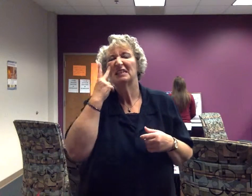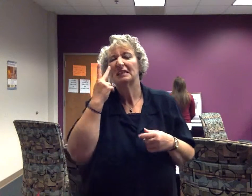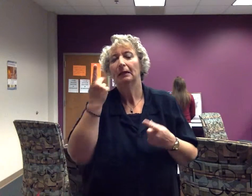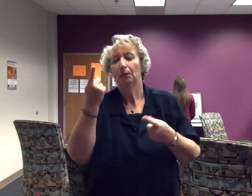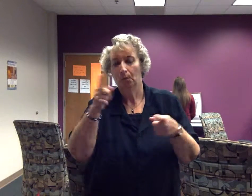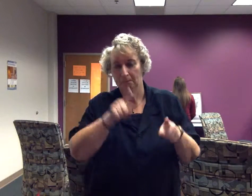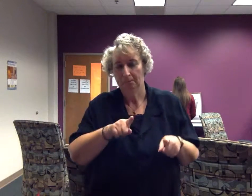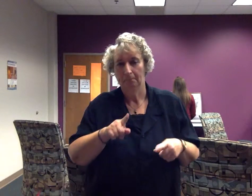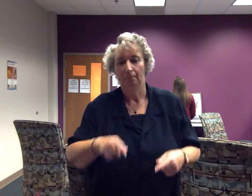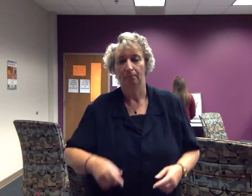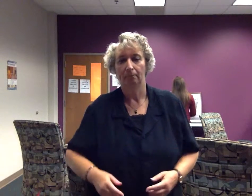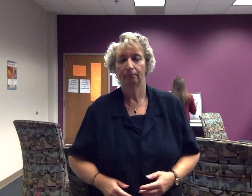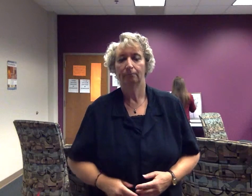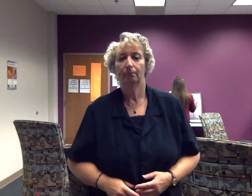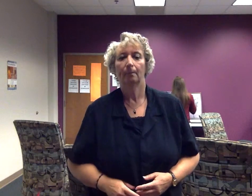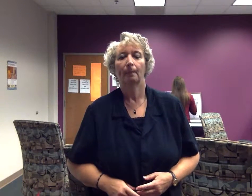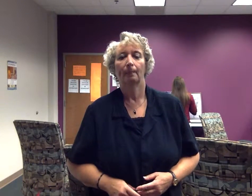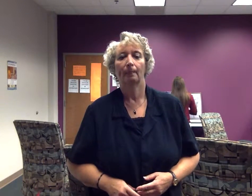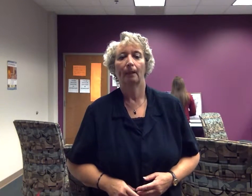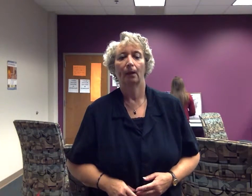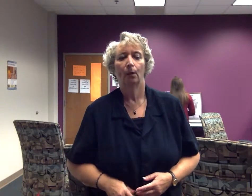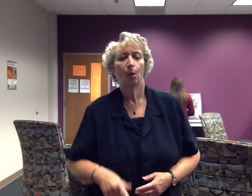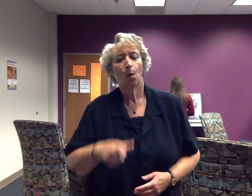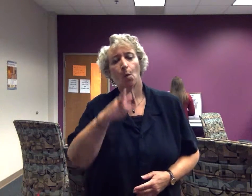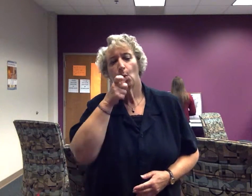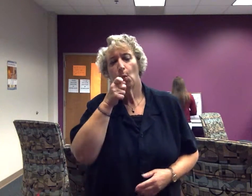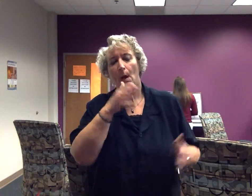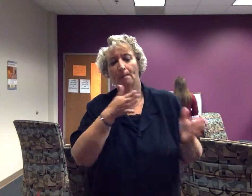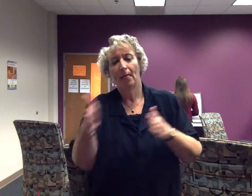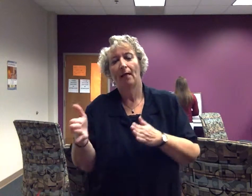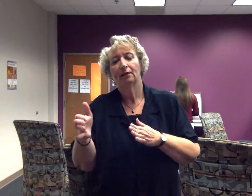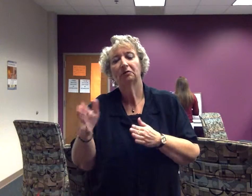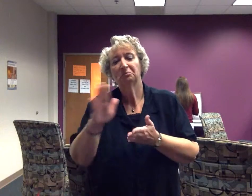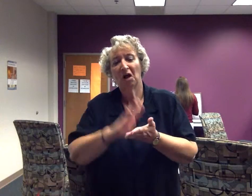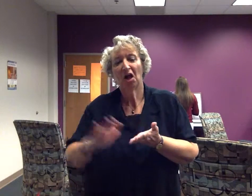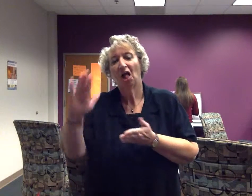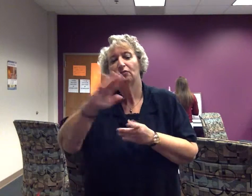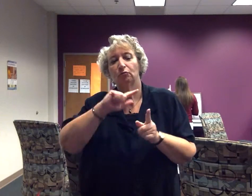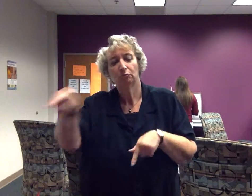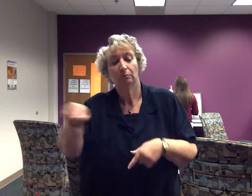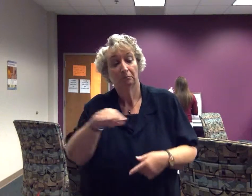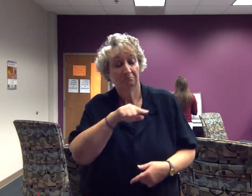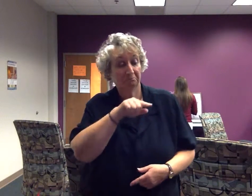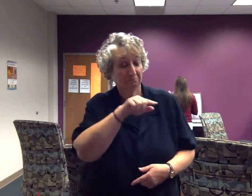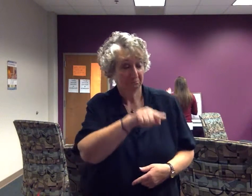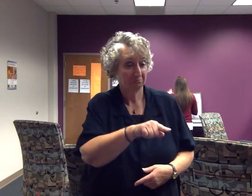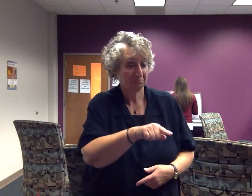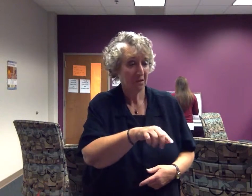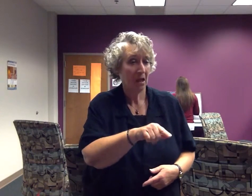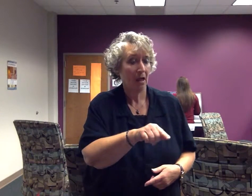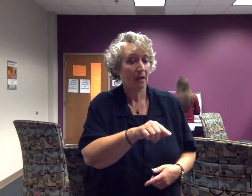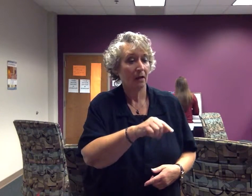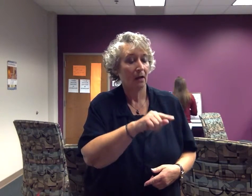college? All right, Jasmine, why? Because I think I'd be more successful if I have a college